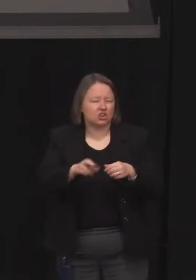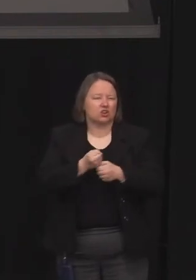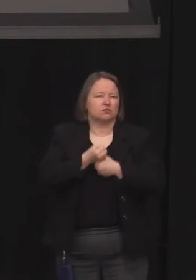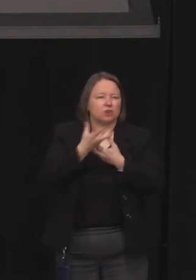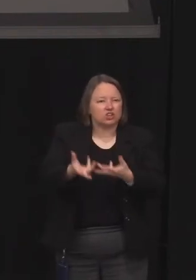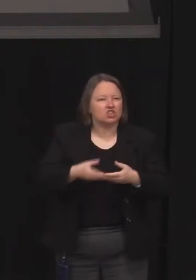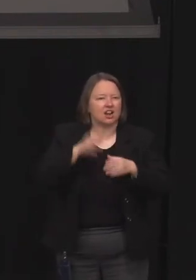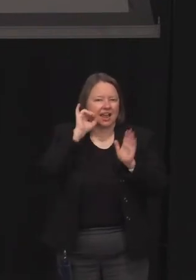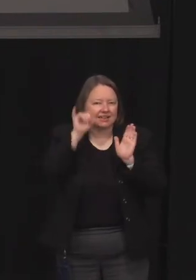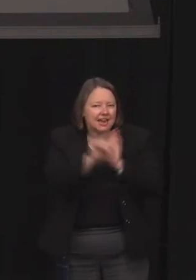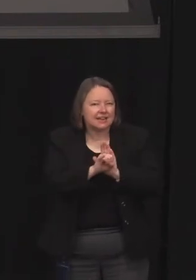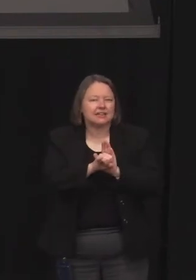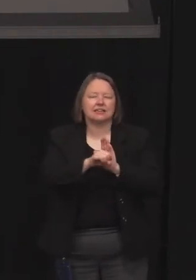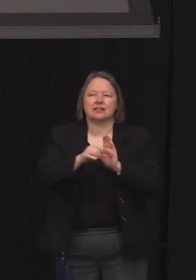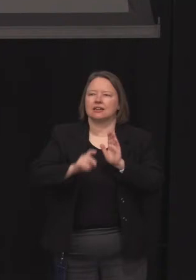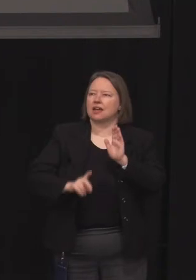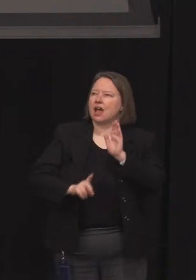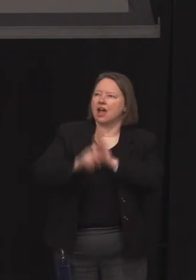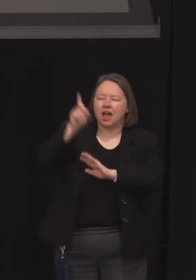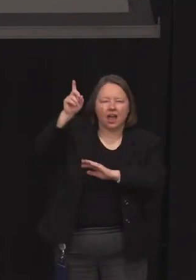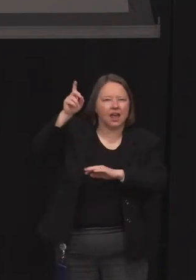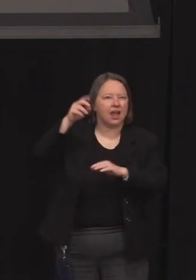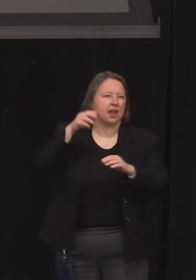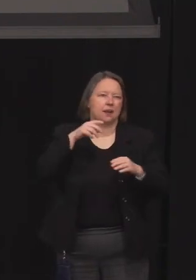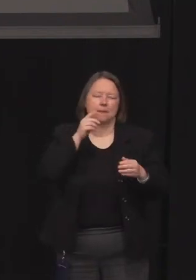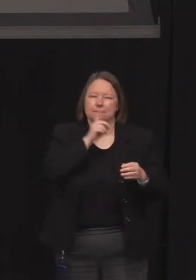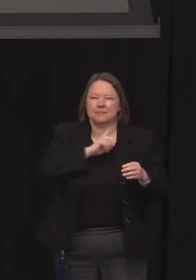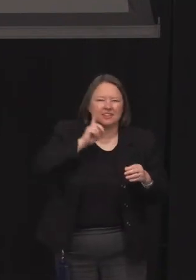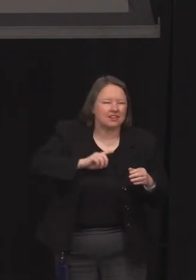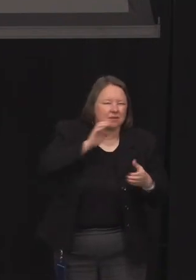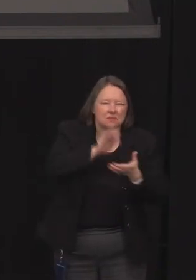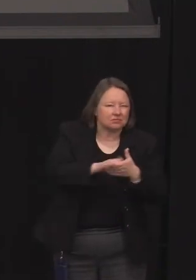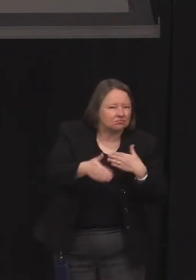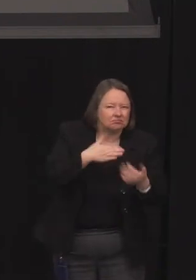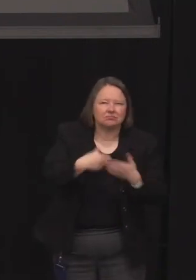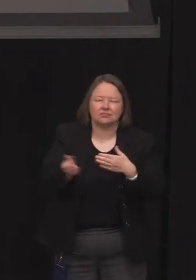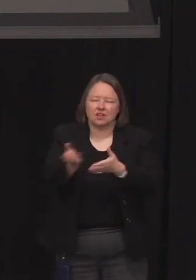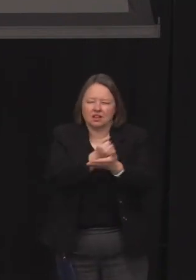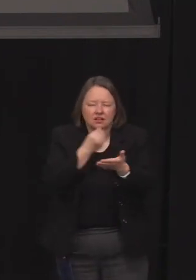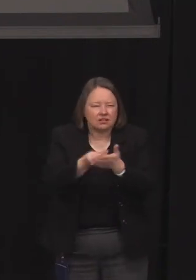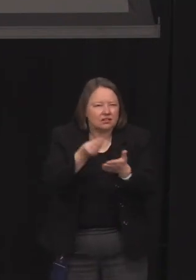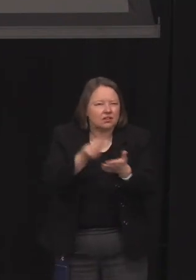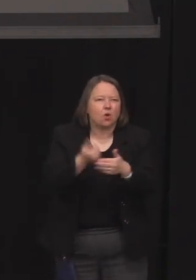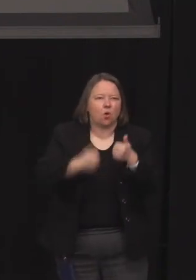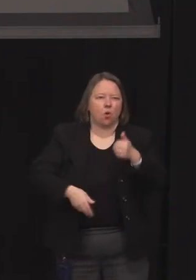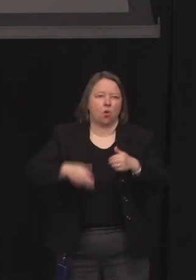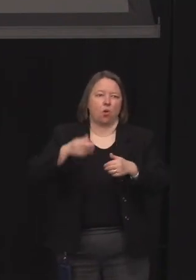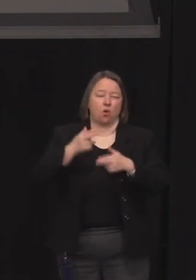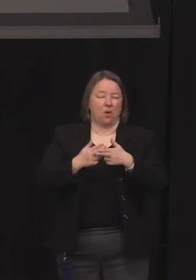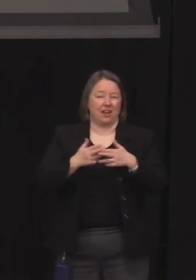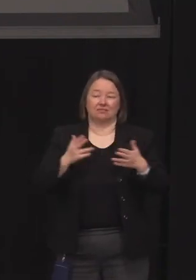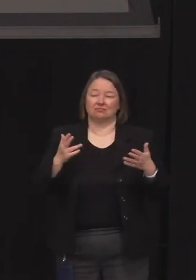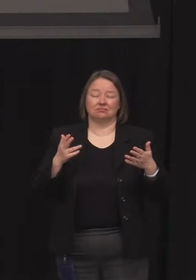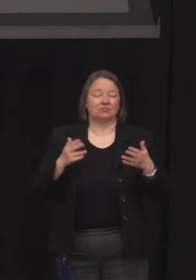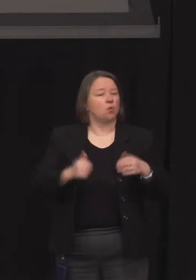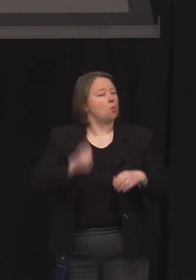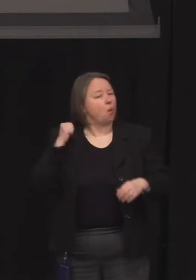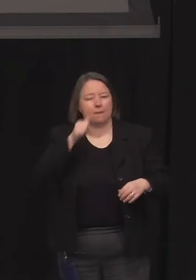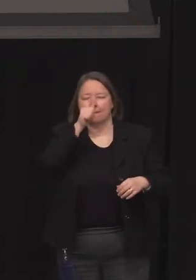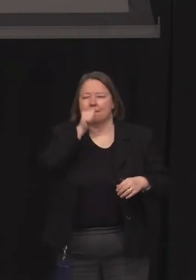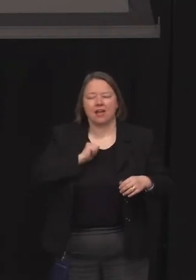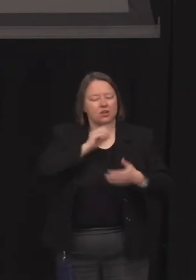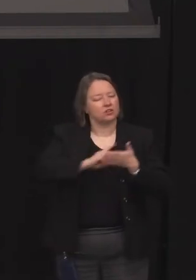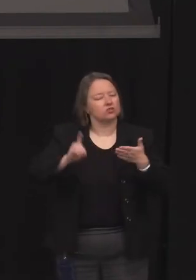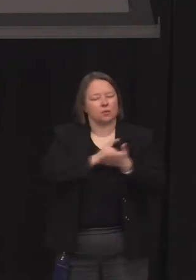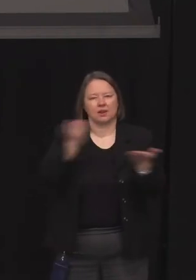gender identity, height, marital status, religion, source of income, or weight will not be tolerated